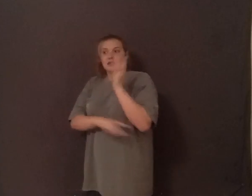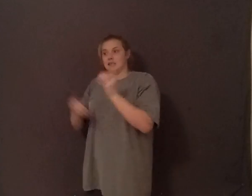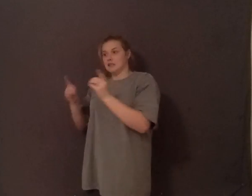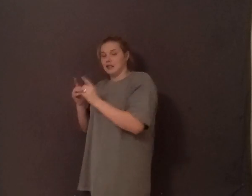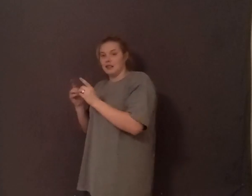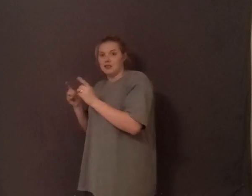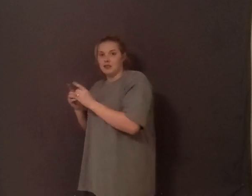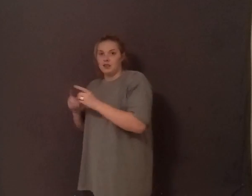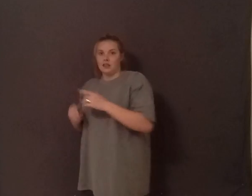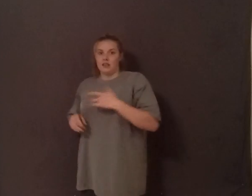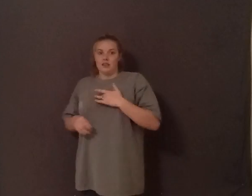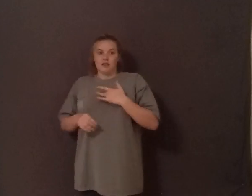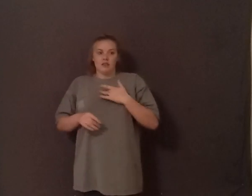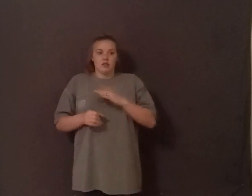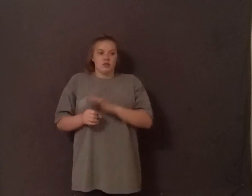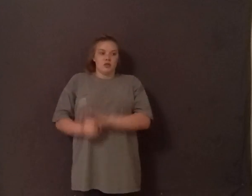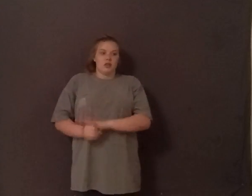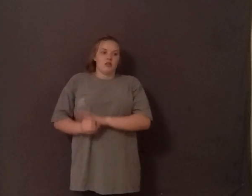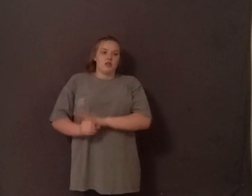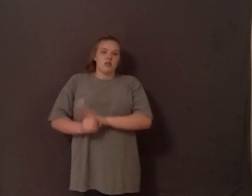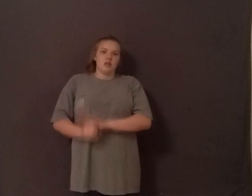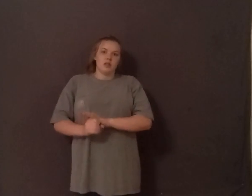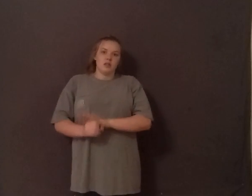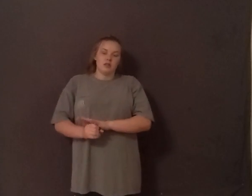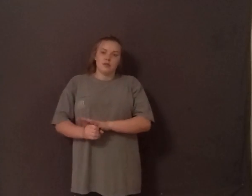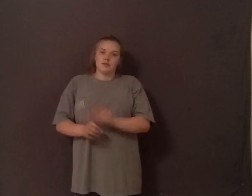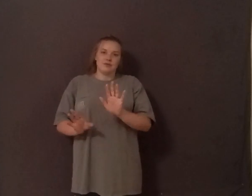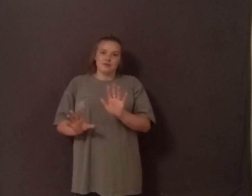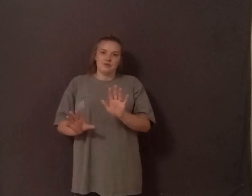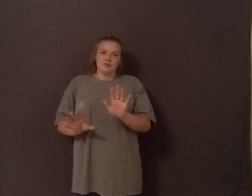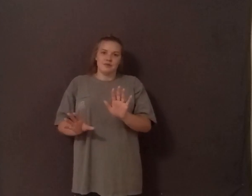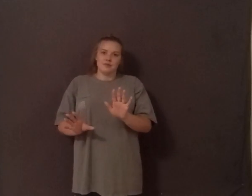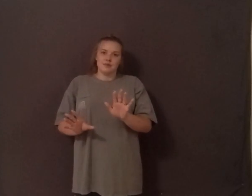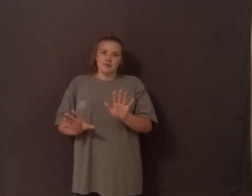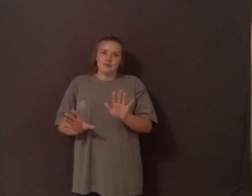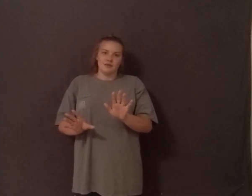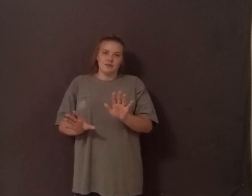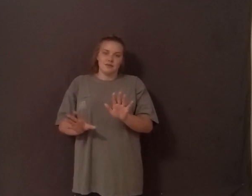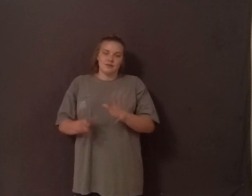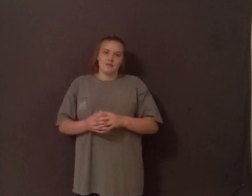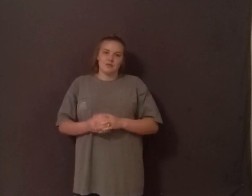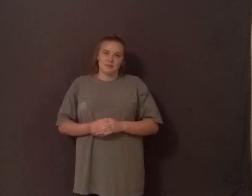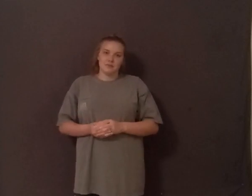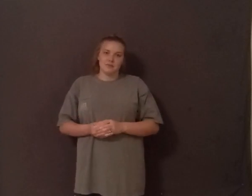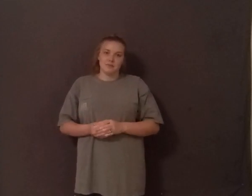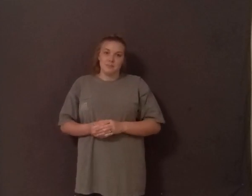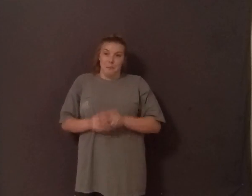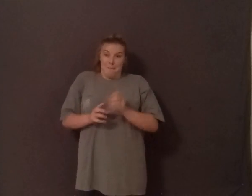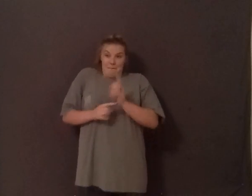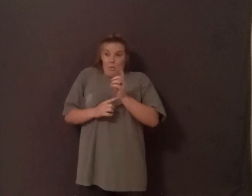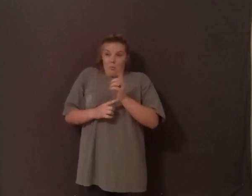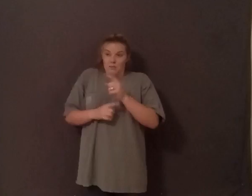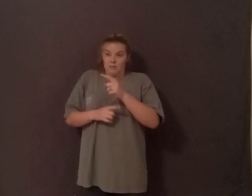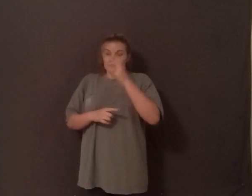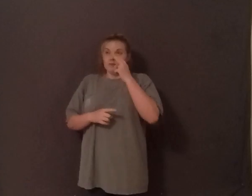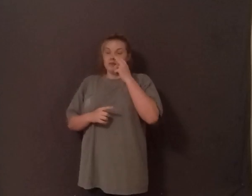and you think that creates your stress, well, just look. At any moment that you are